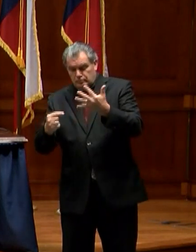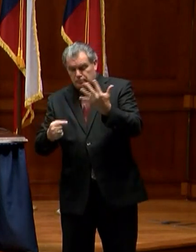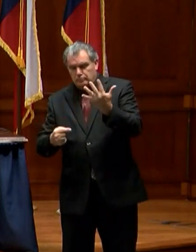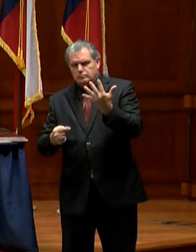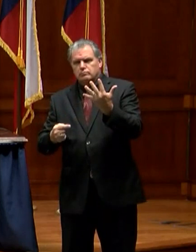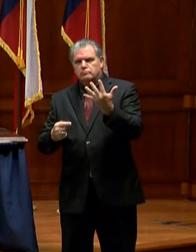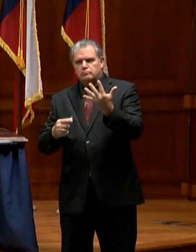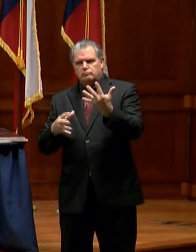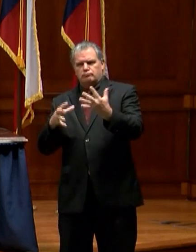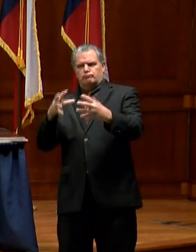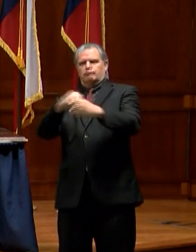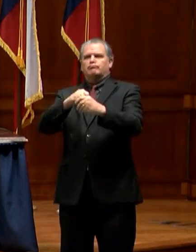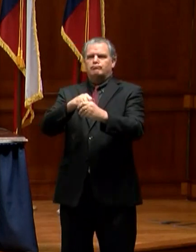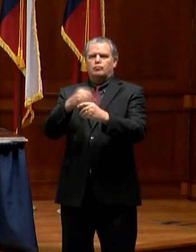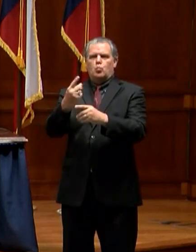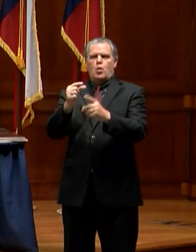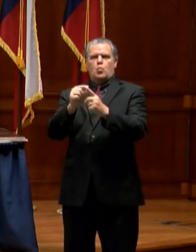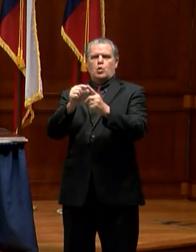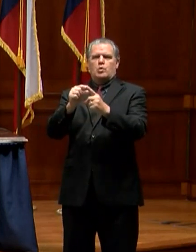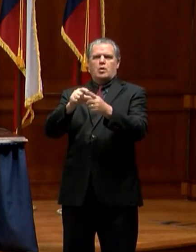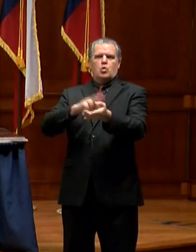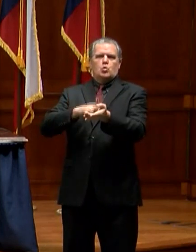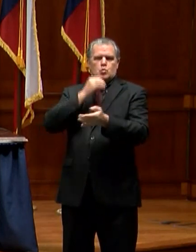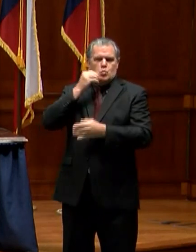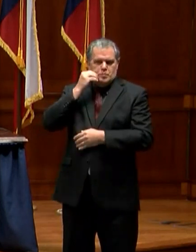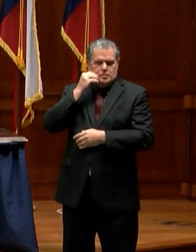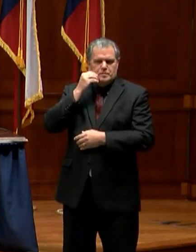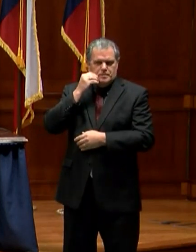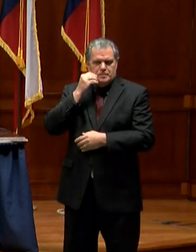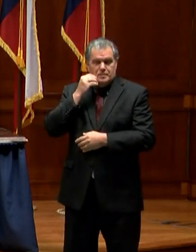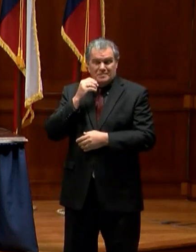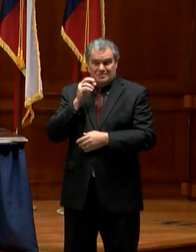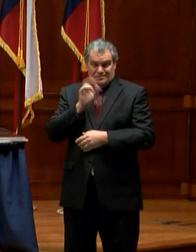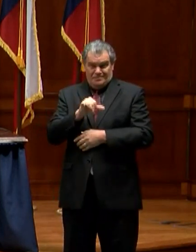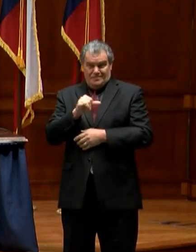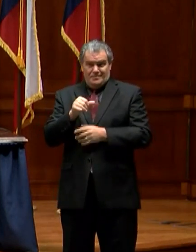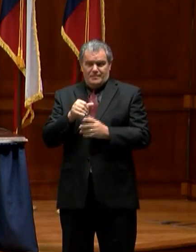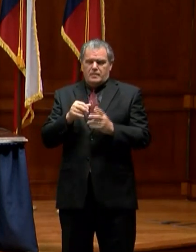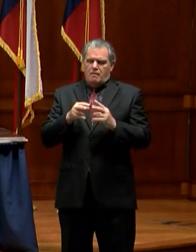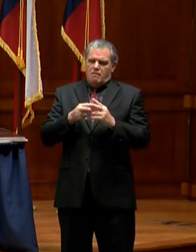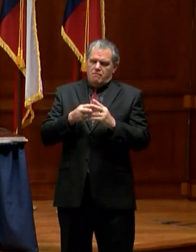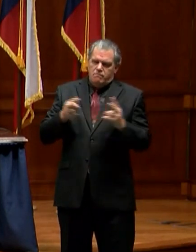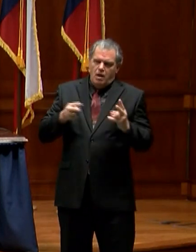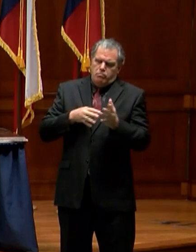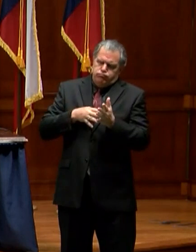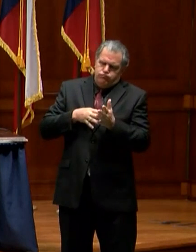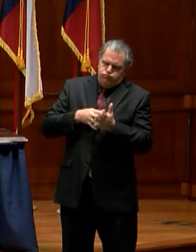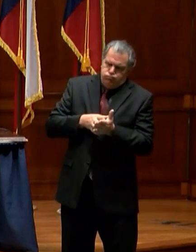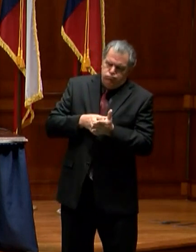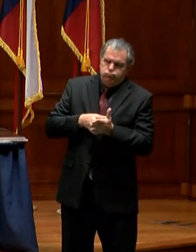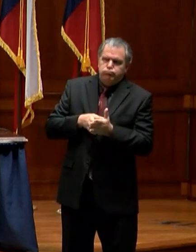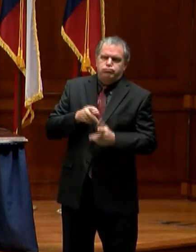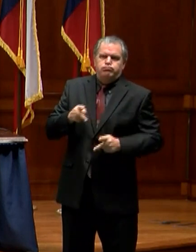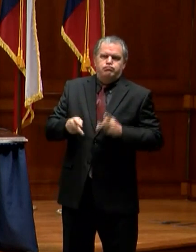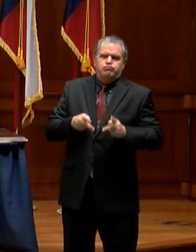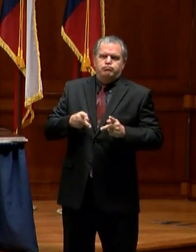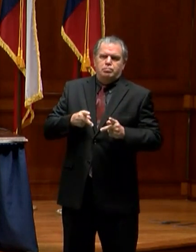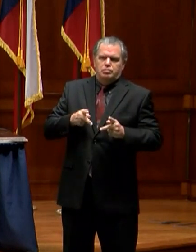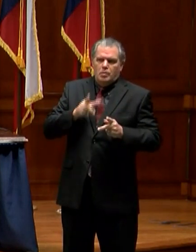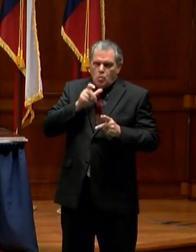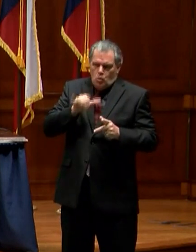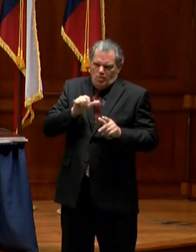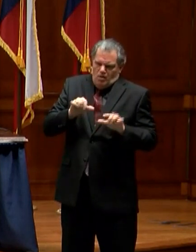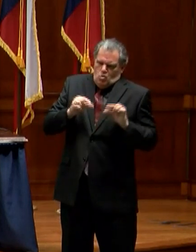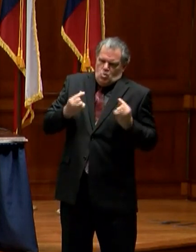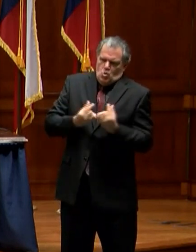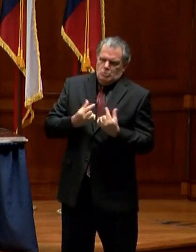same perspective, and that is we're dealing with what we view as a very vulnerable population. A population that would be